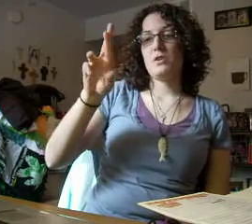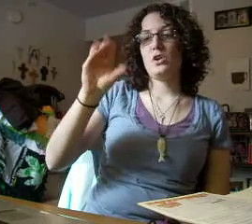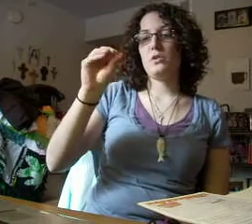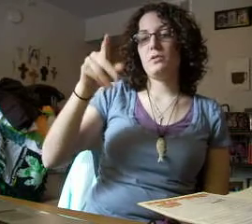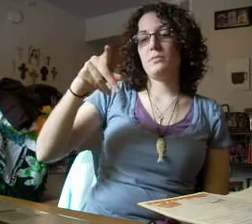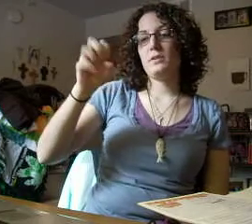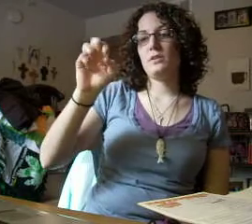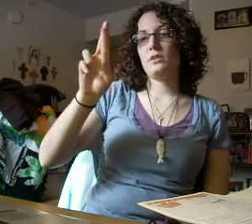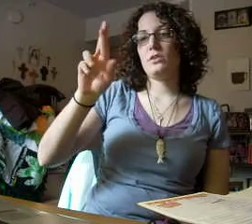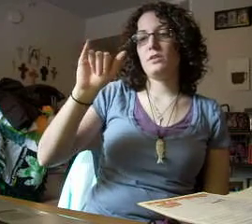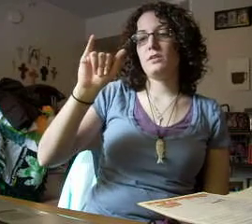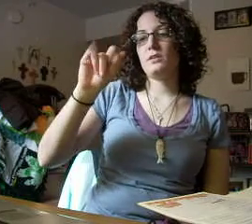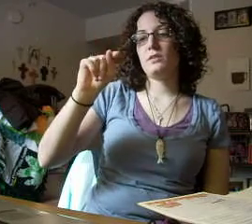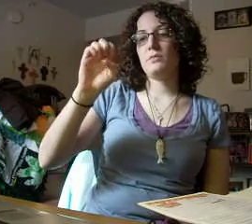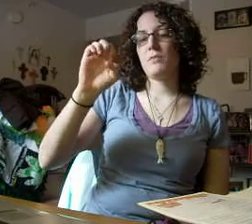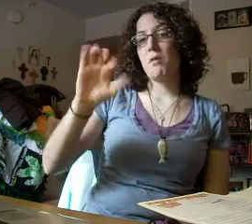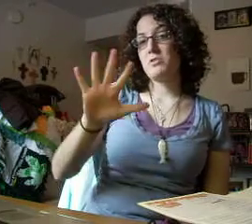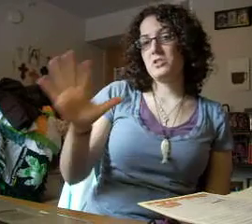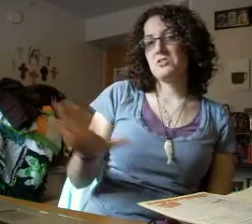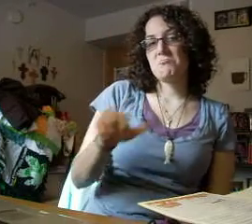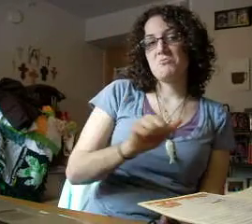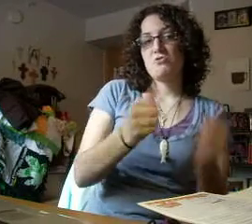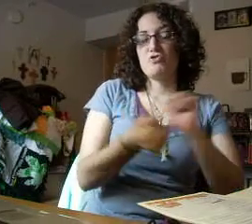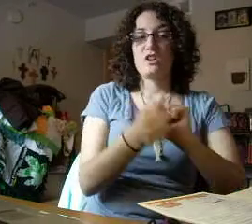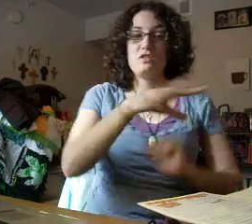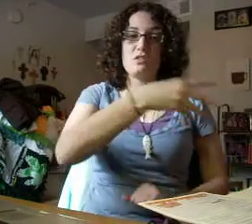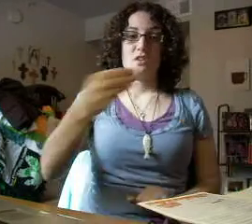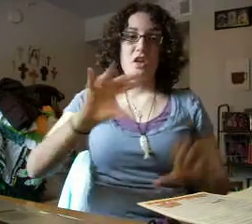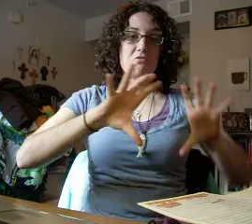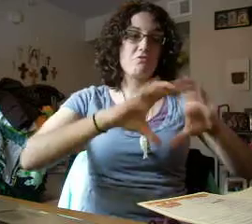its classification. Beginning with Part 1 on properties.